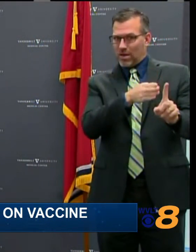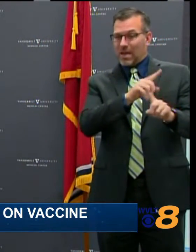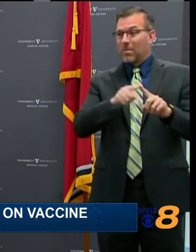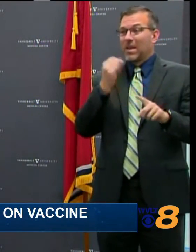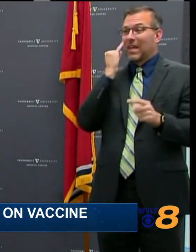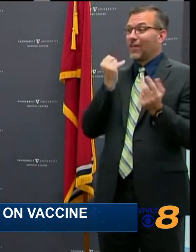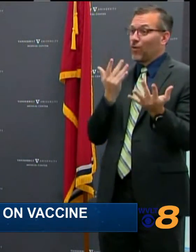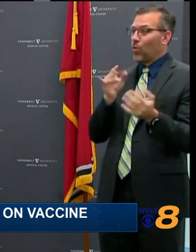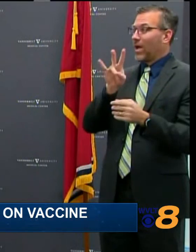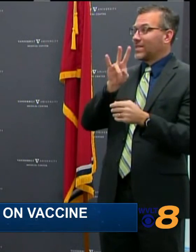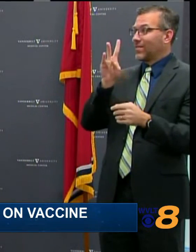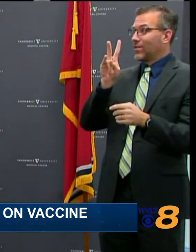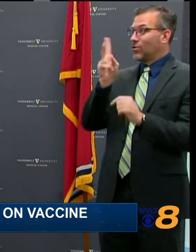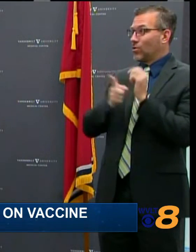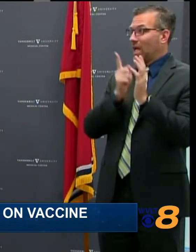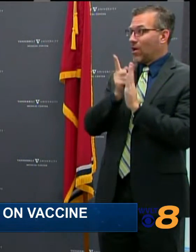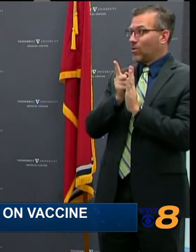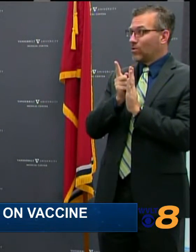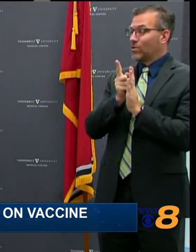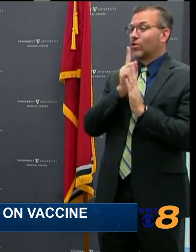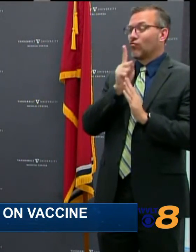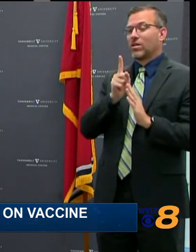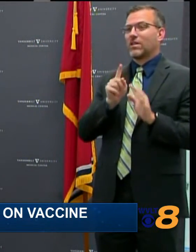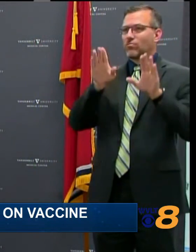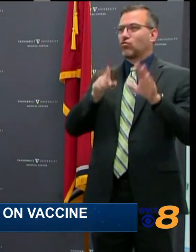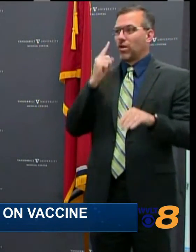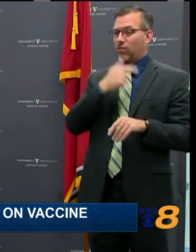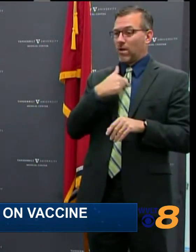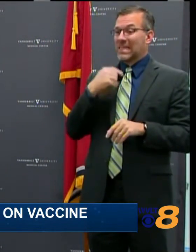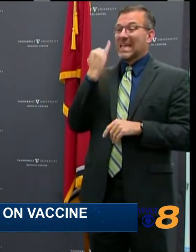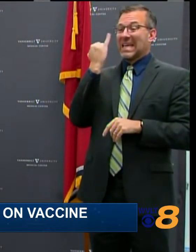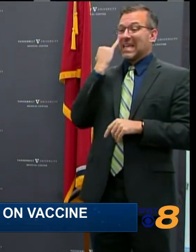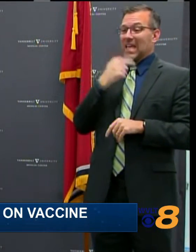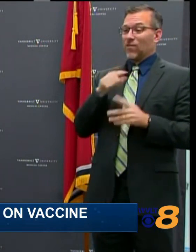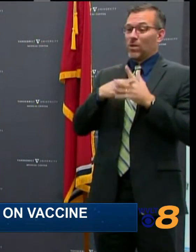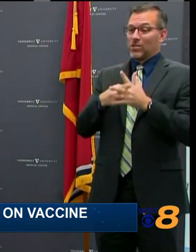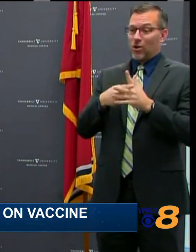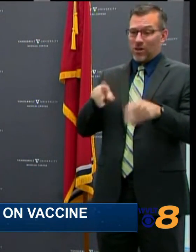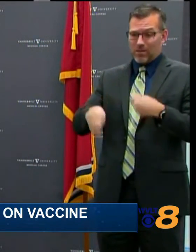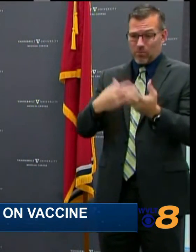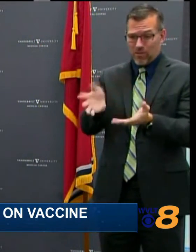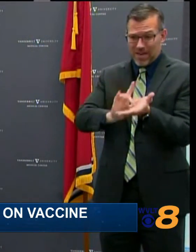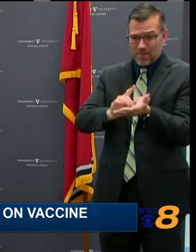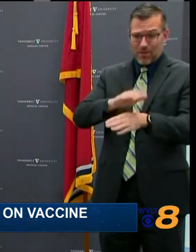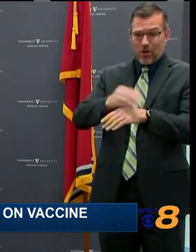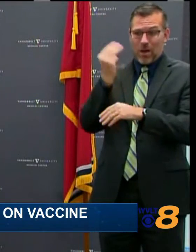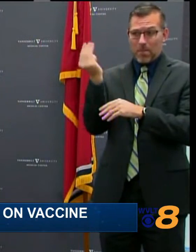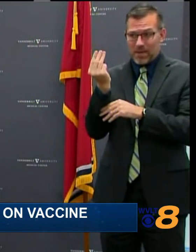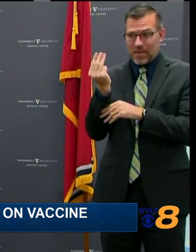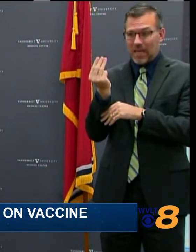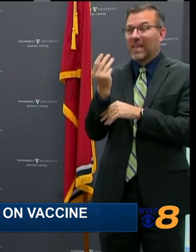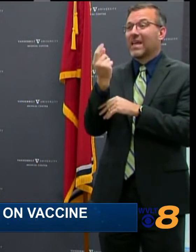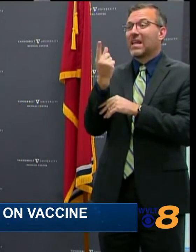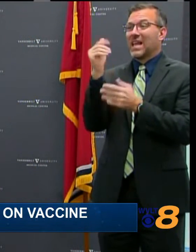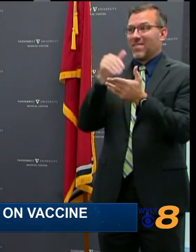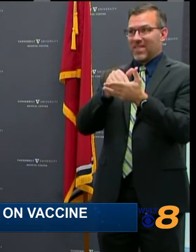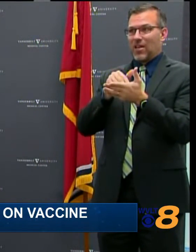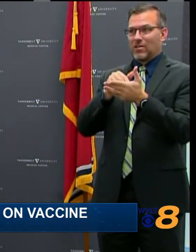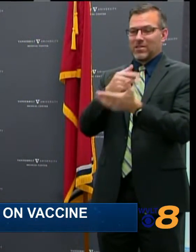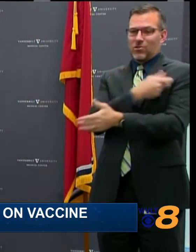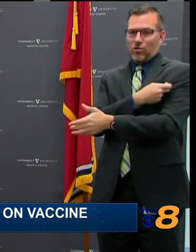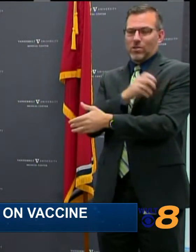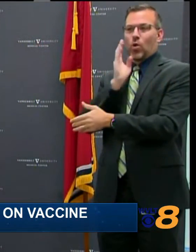72 hours has been pretty fortuitous for us because if we had started giving vaccine on Monday, we would have lost those 11,000 doses that we